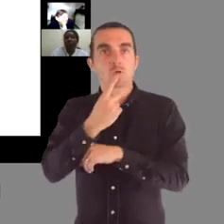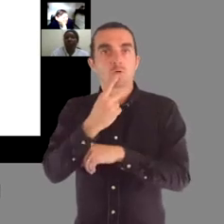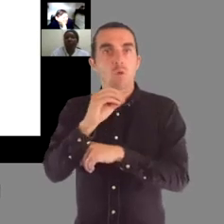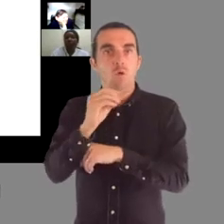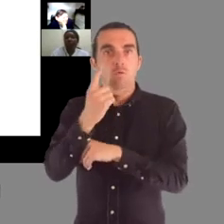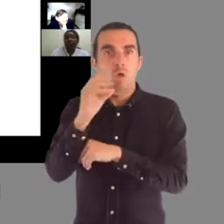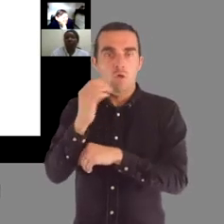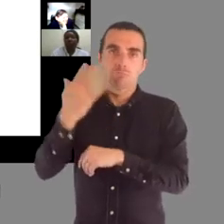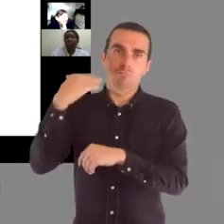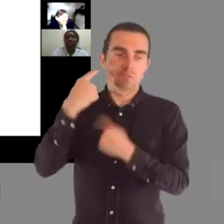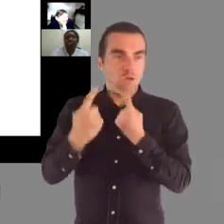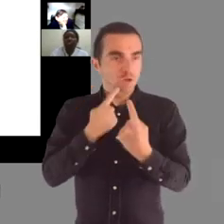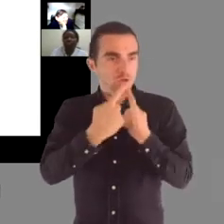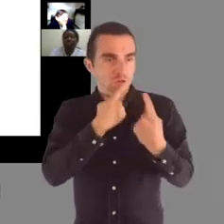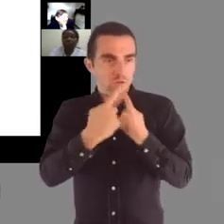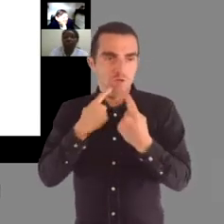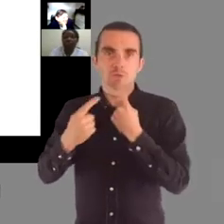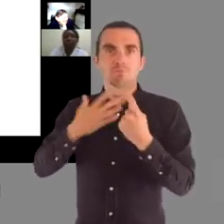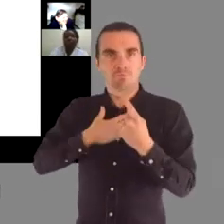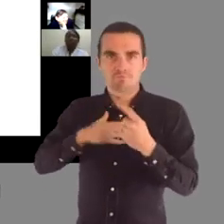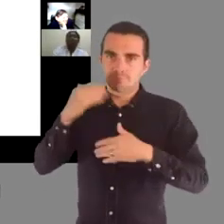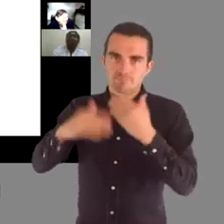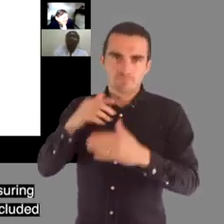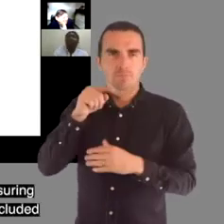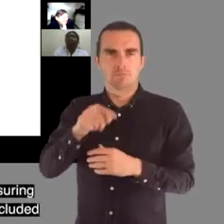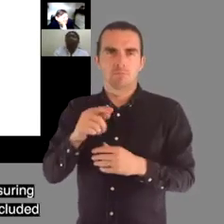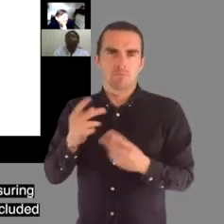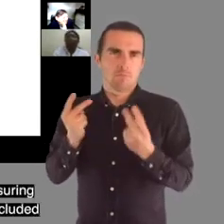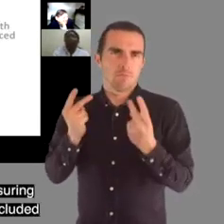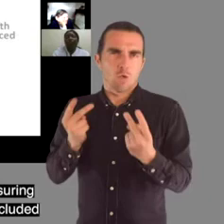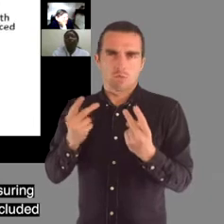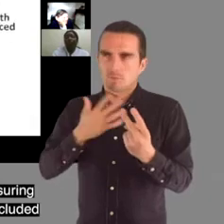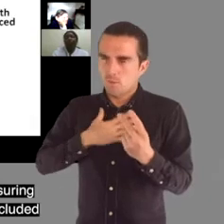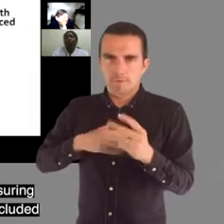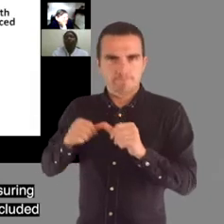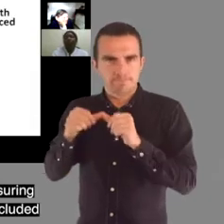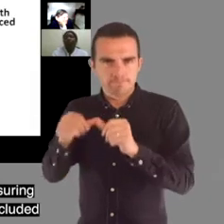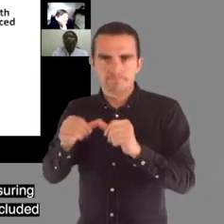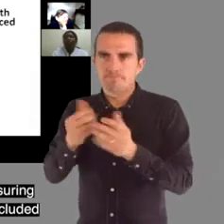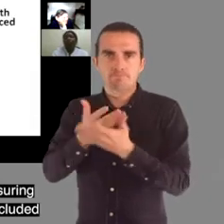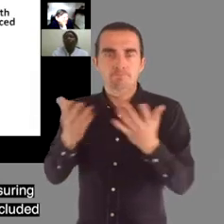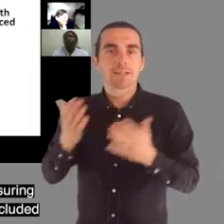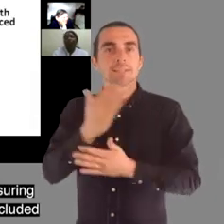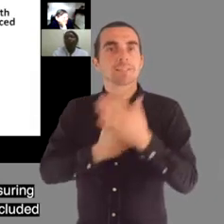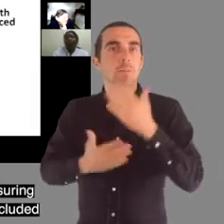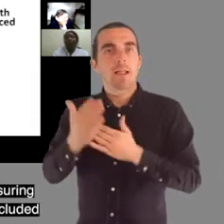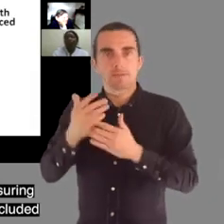formulation of 2010 Constitution. It played a very key role in ensuring that issues